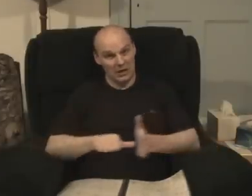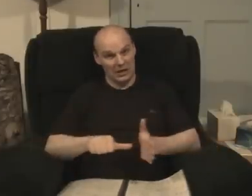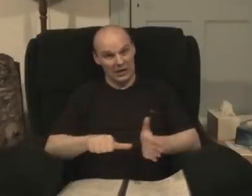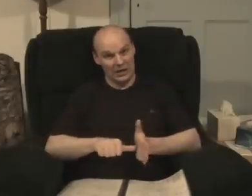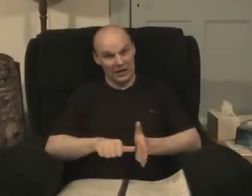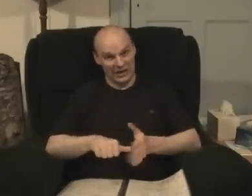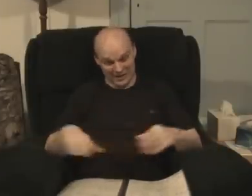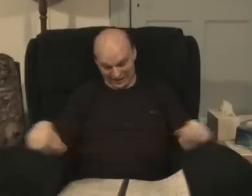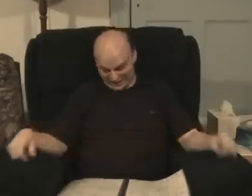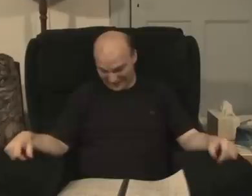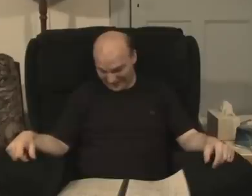money.